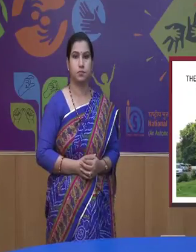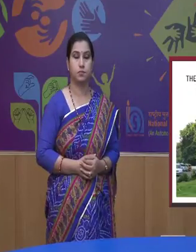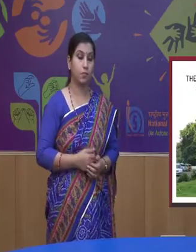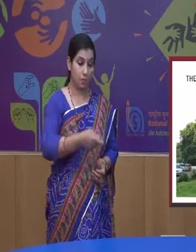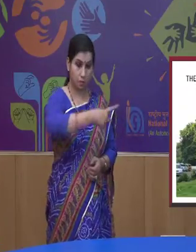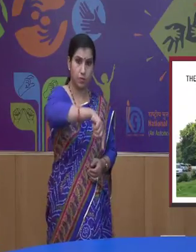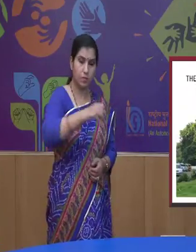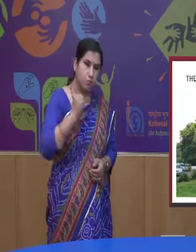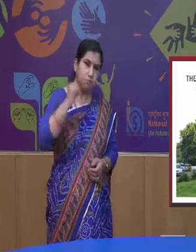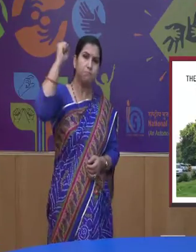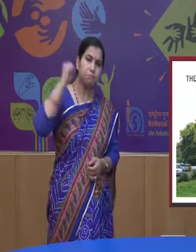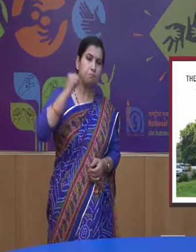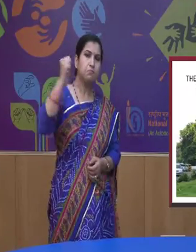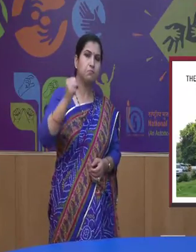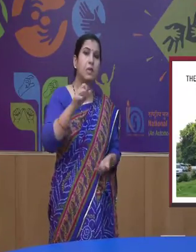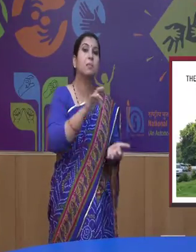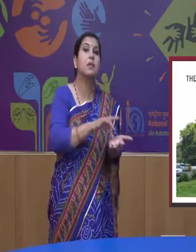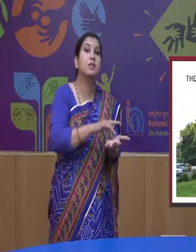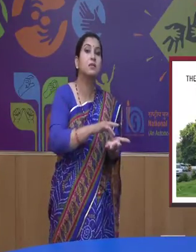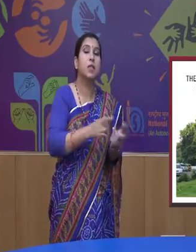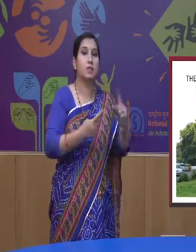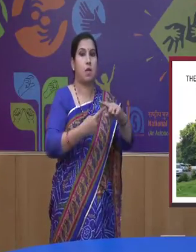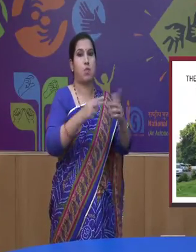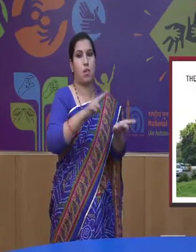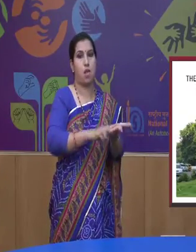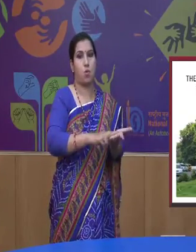This movement took place in Tamil Nadu.